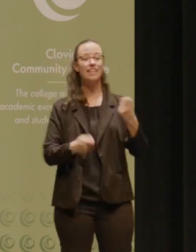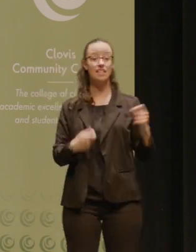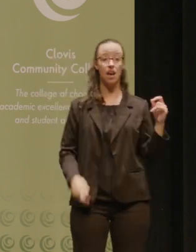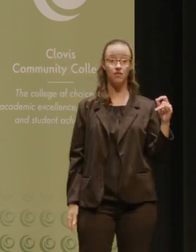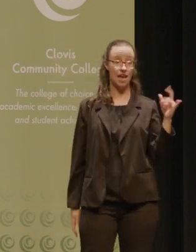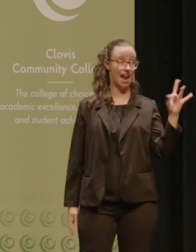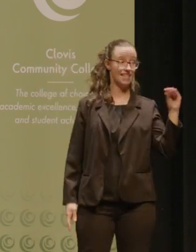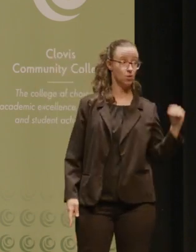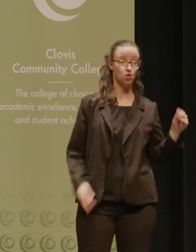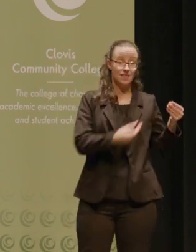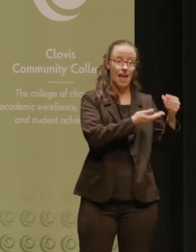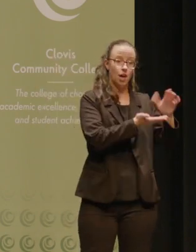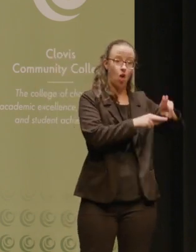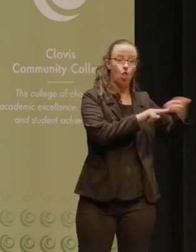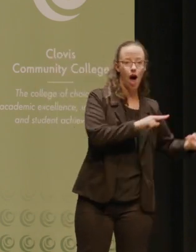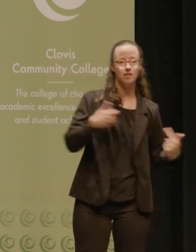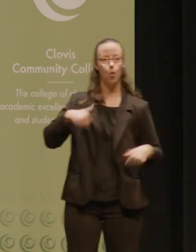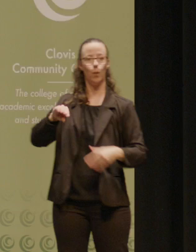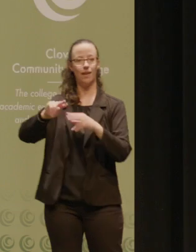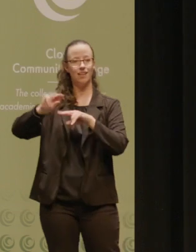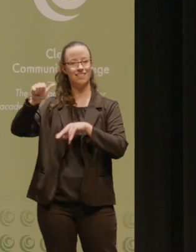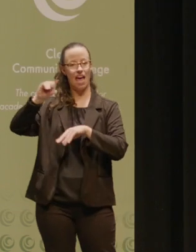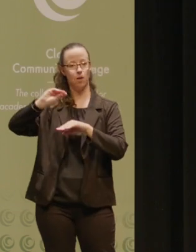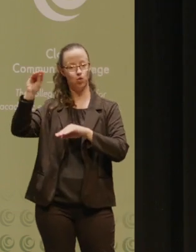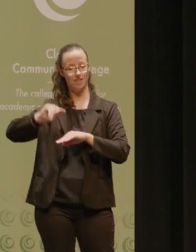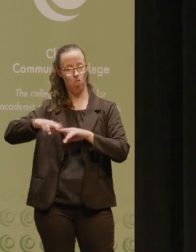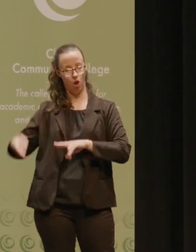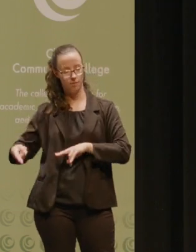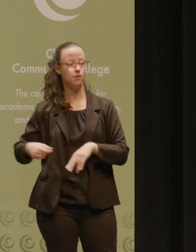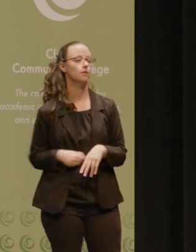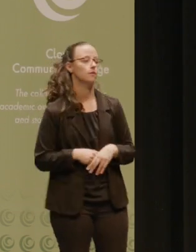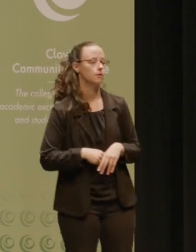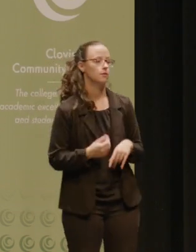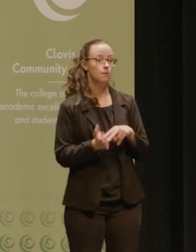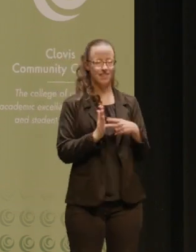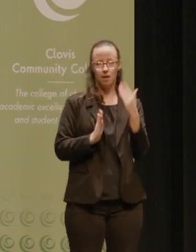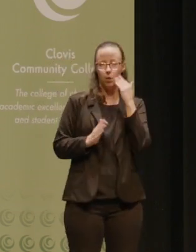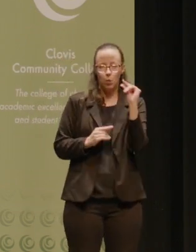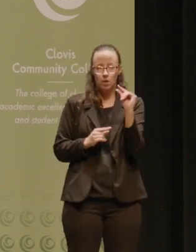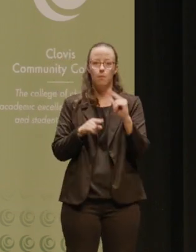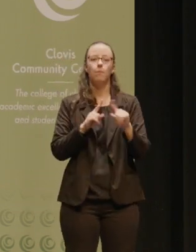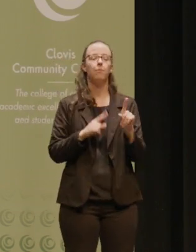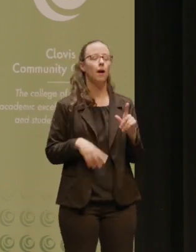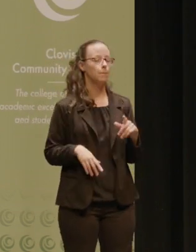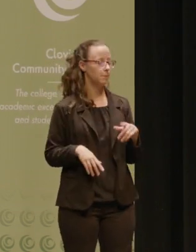loss, we only lost 10. So what does that mean? If you look here, I know it's really tiny, we'll have the slides